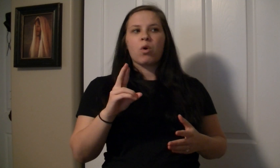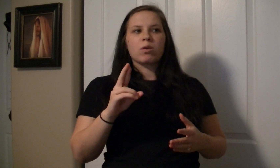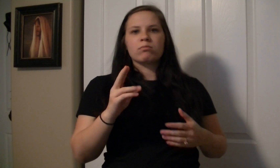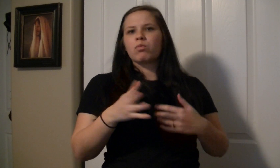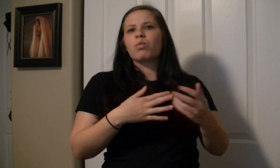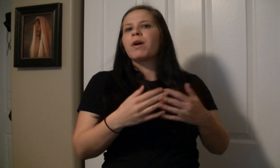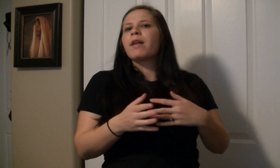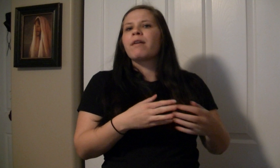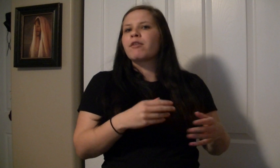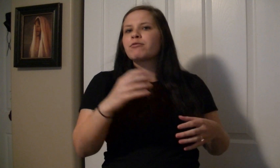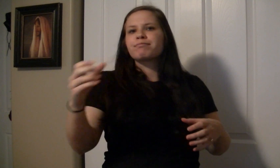parole.